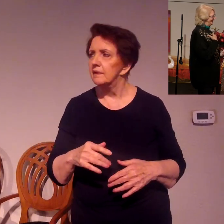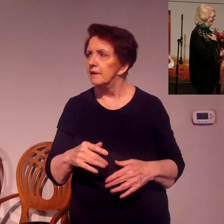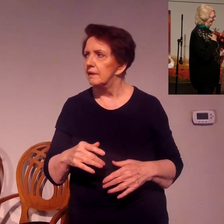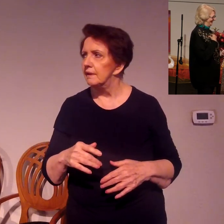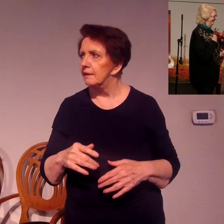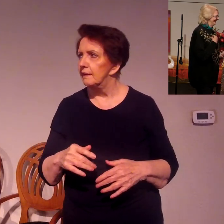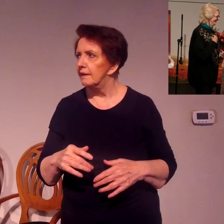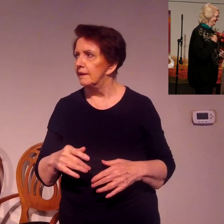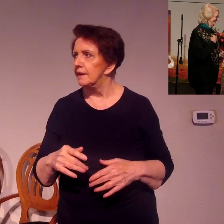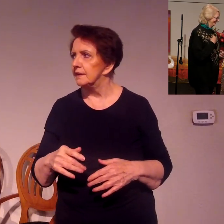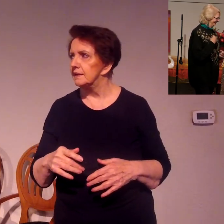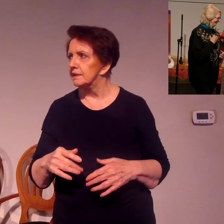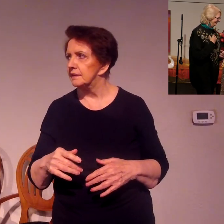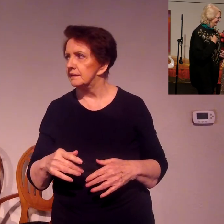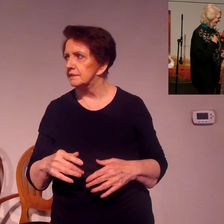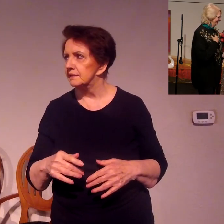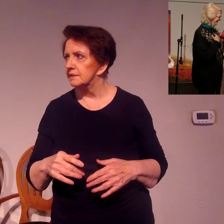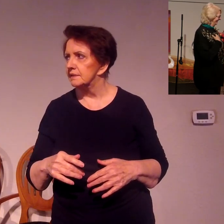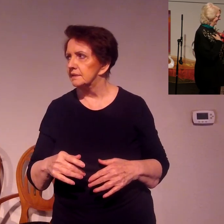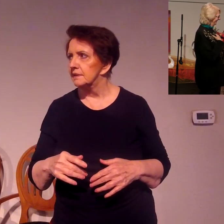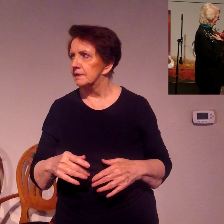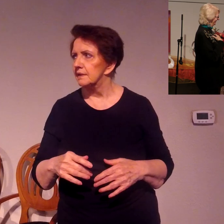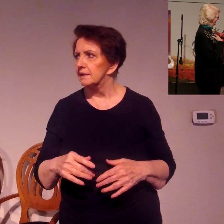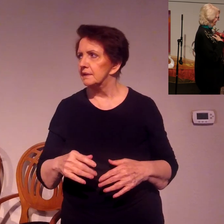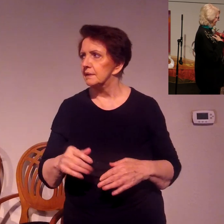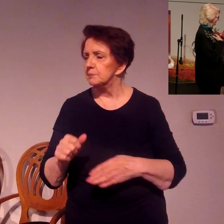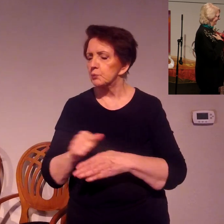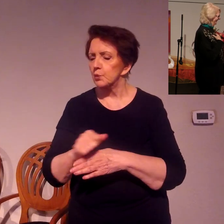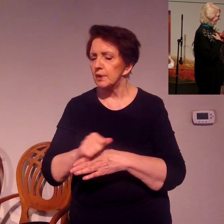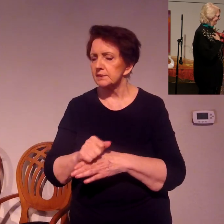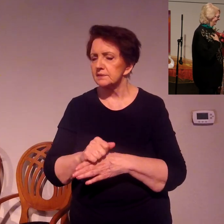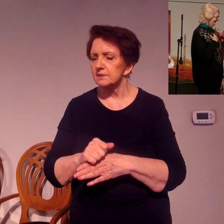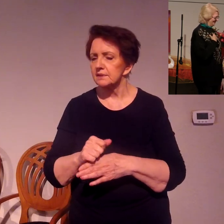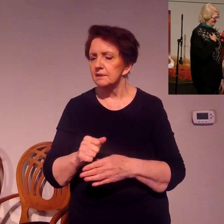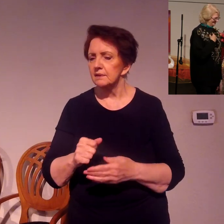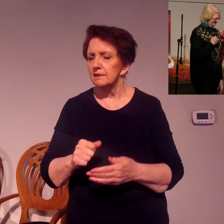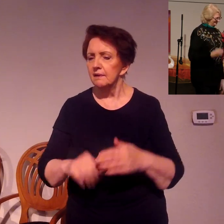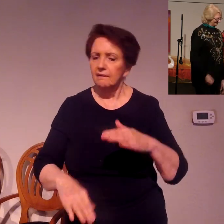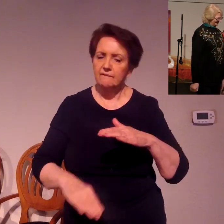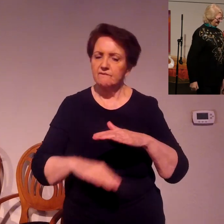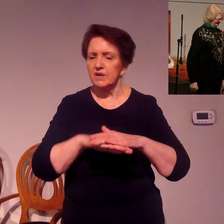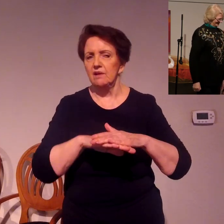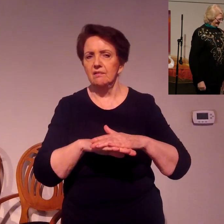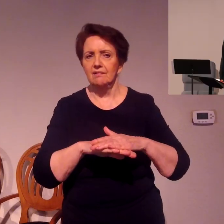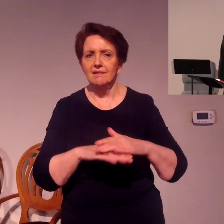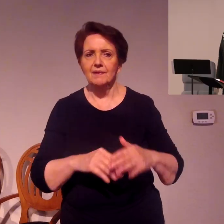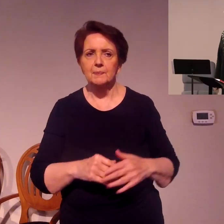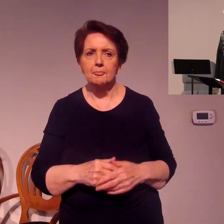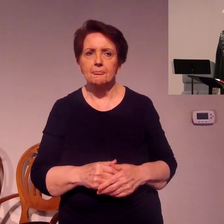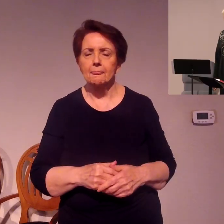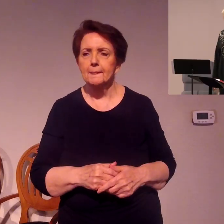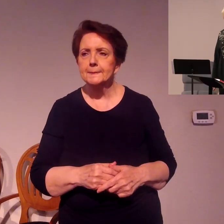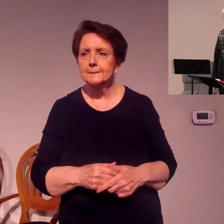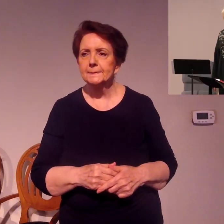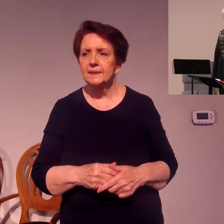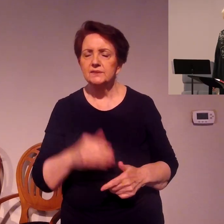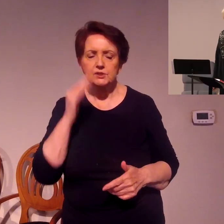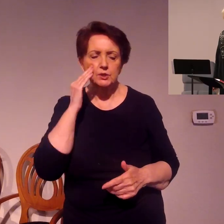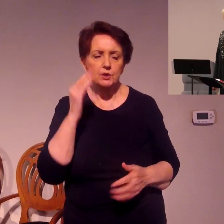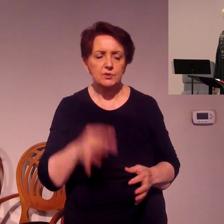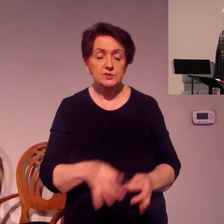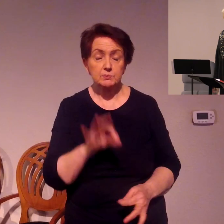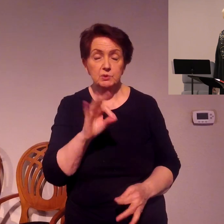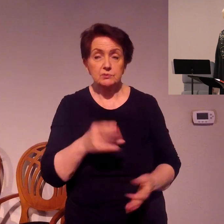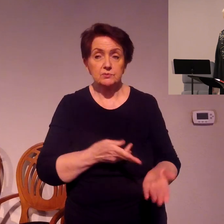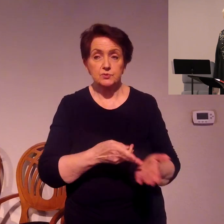fills. That's a Southern thing. That's a word of practice. Fills her cup up. And to know the spiritual truth,